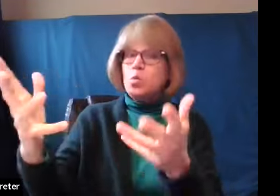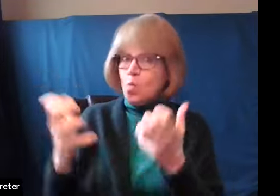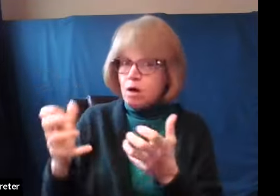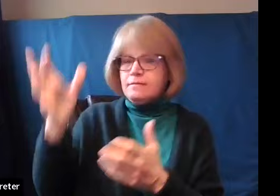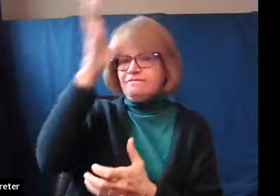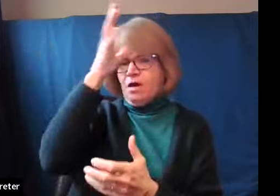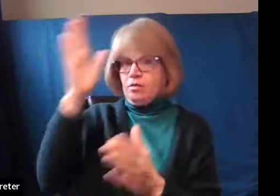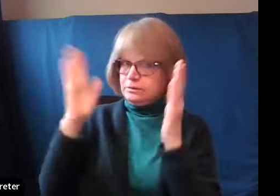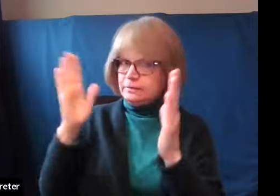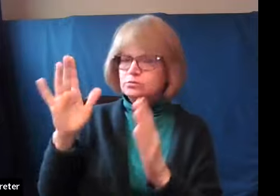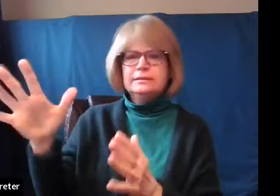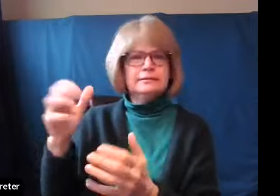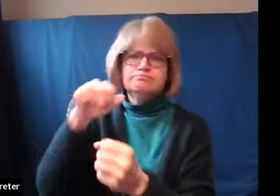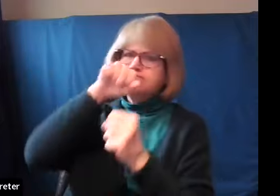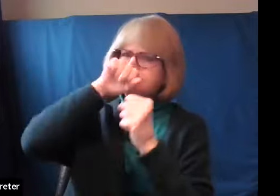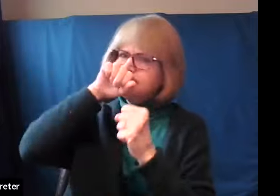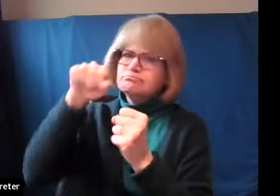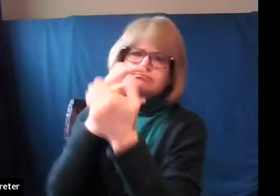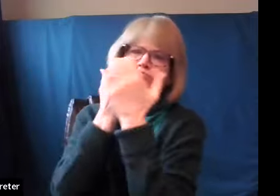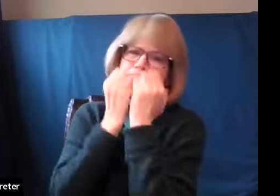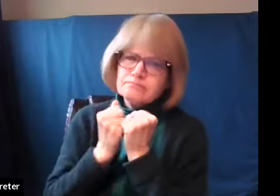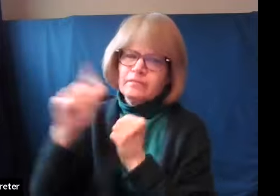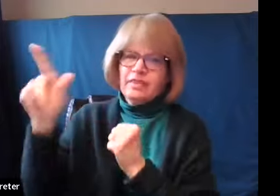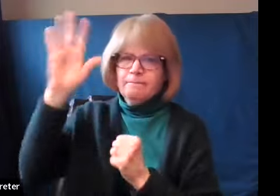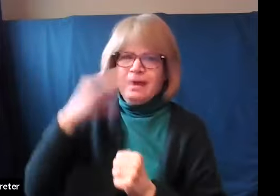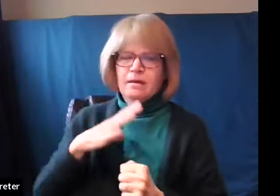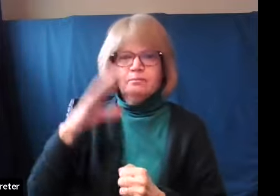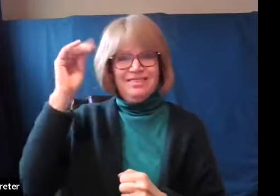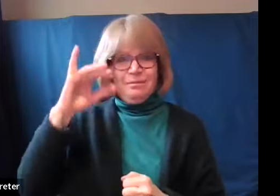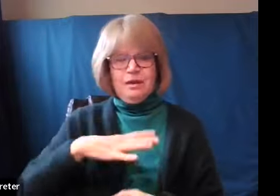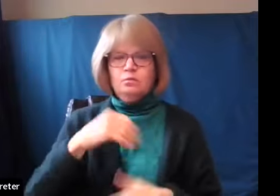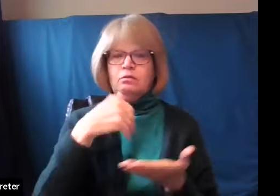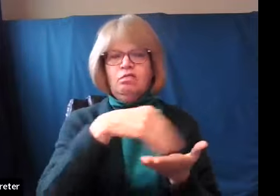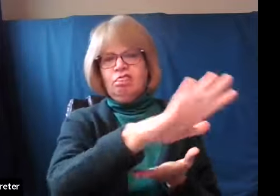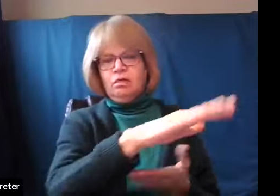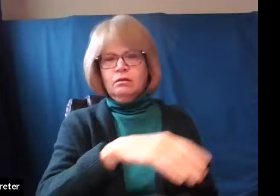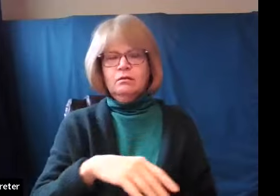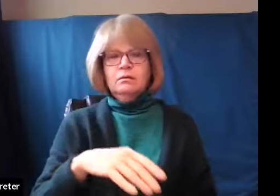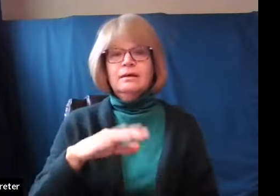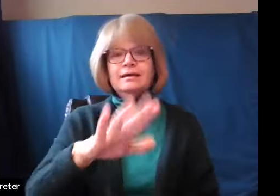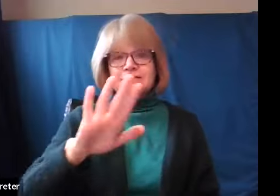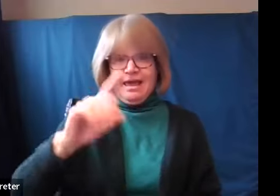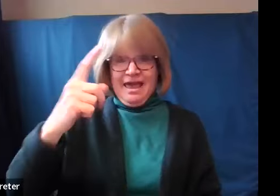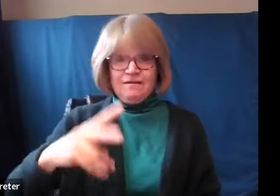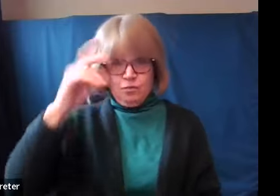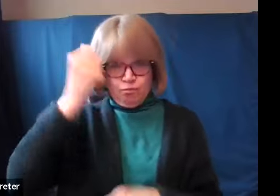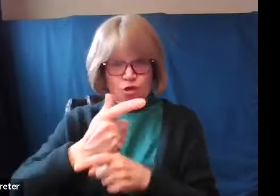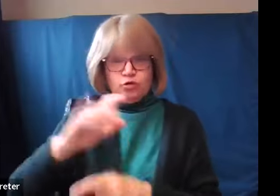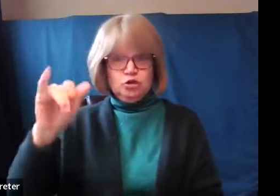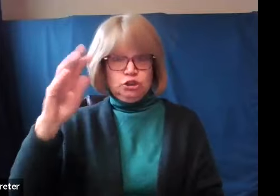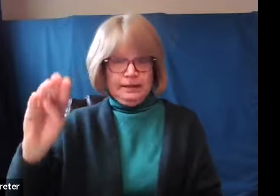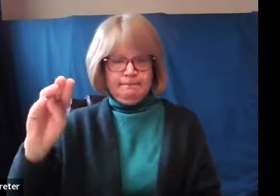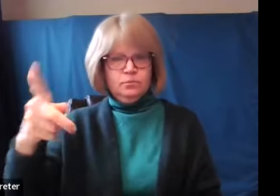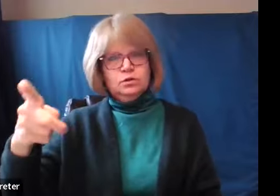Billy adored the man, but was consistently rebuffed, passed over for his half-brother Jim. Young